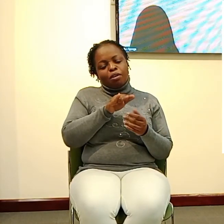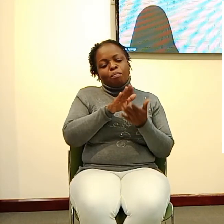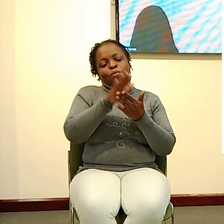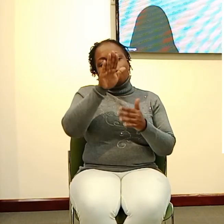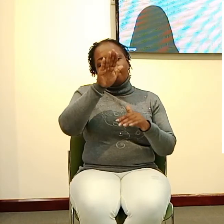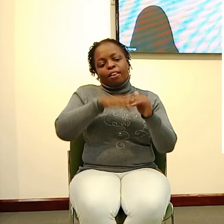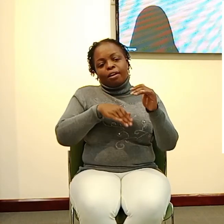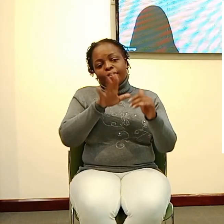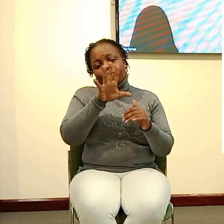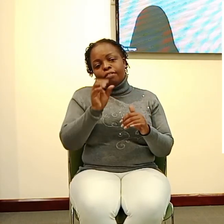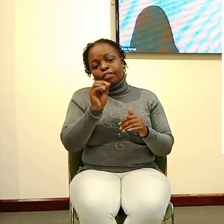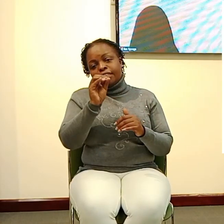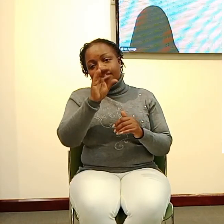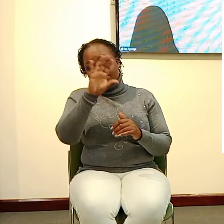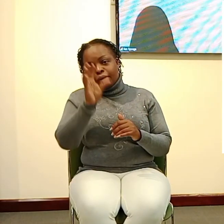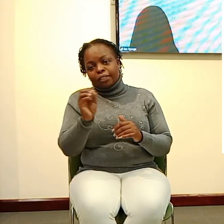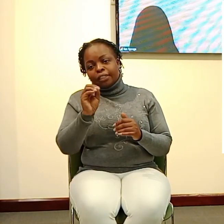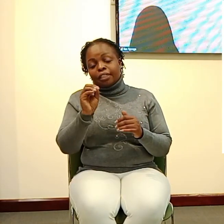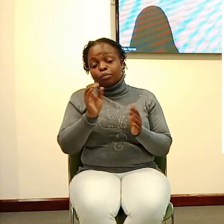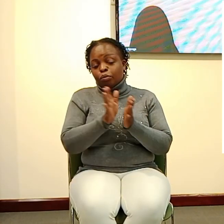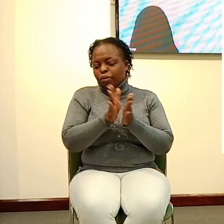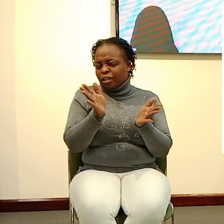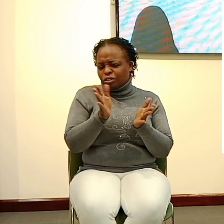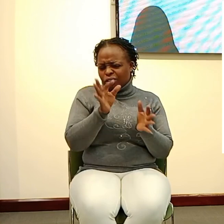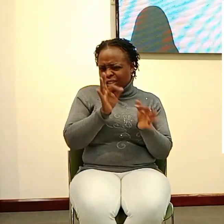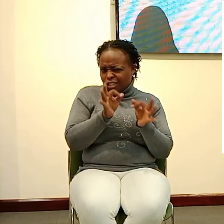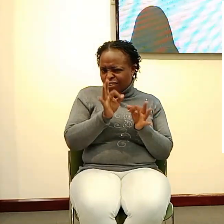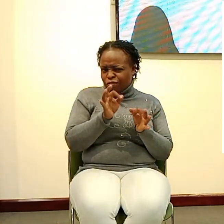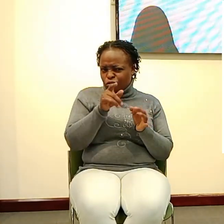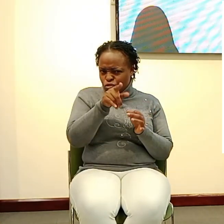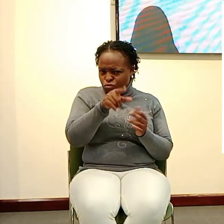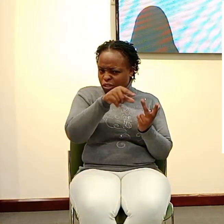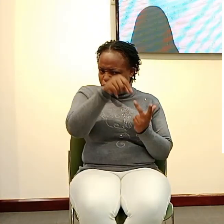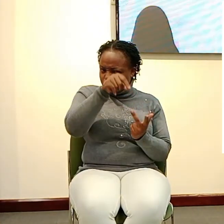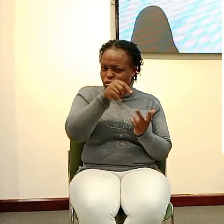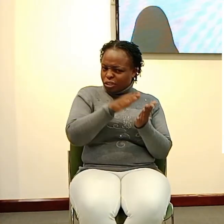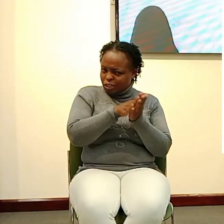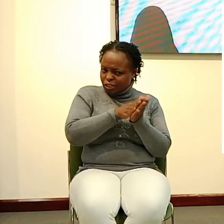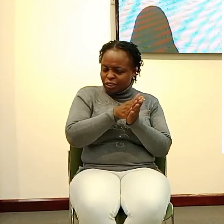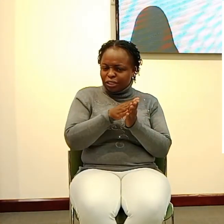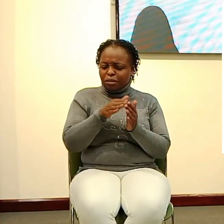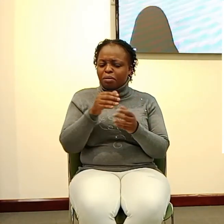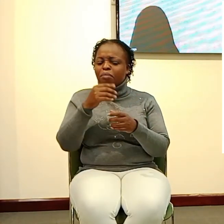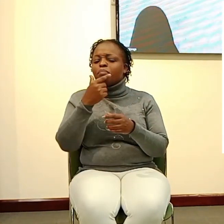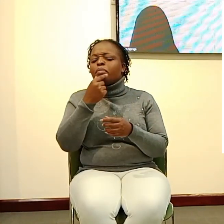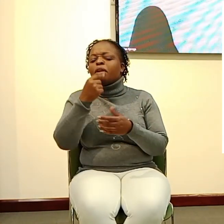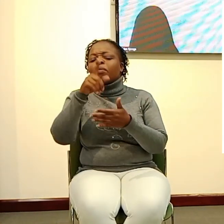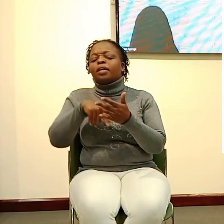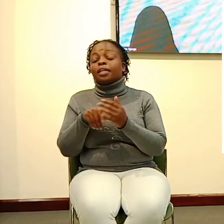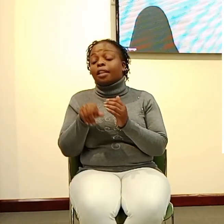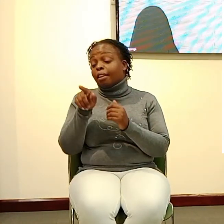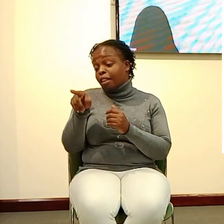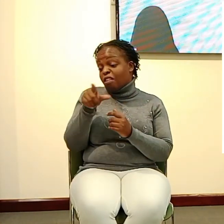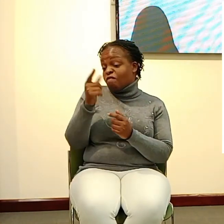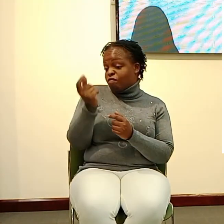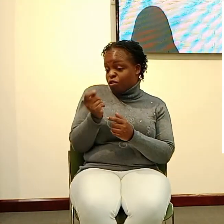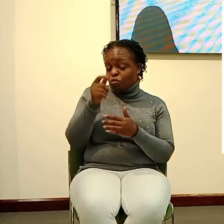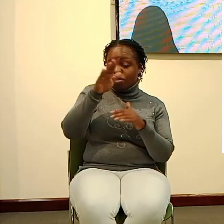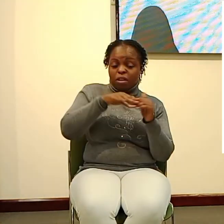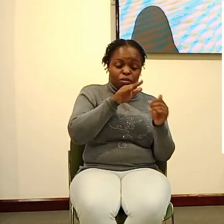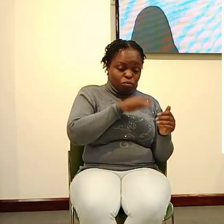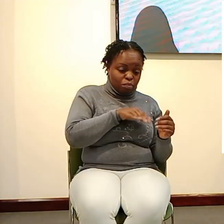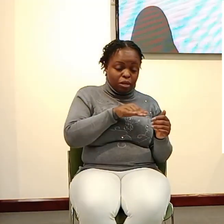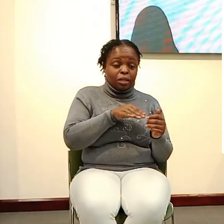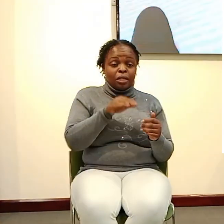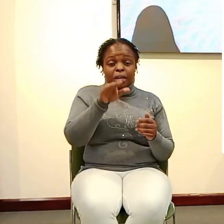population, if we are a special interest group, what would that make men? And they are fewer than us. Let me explain to you what a special